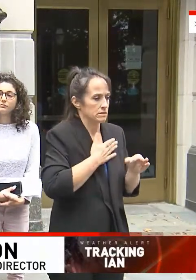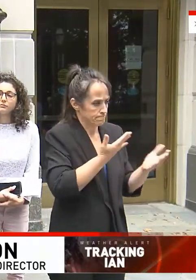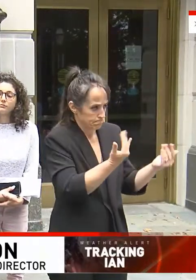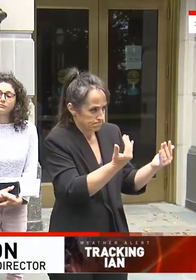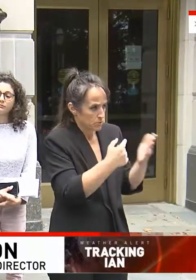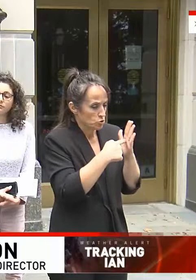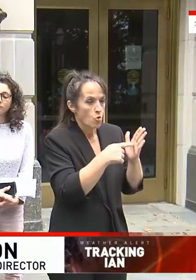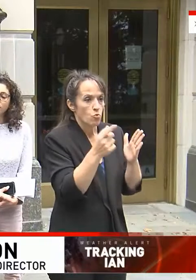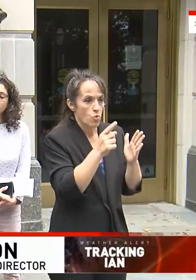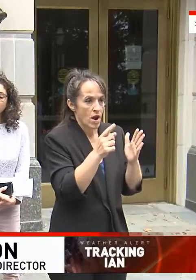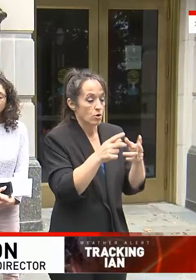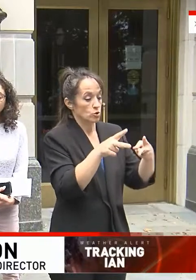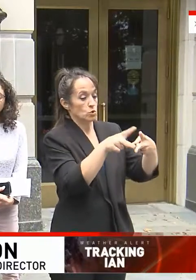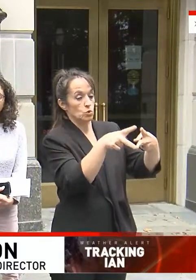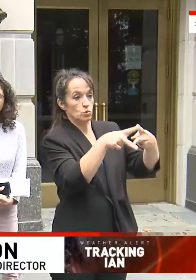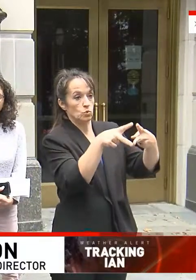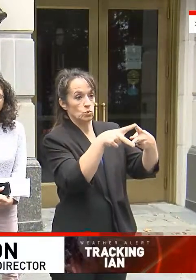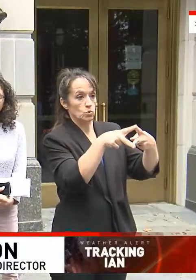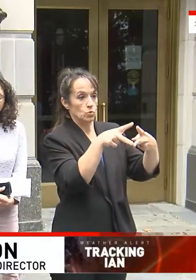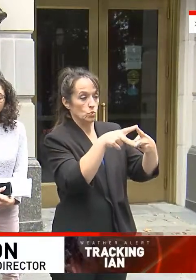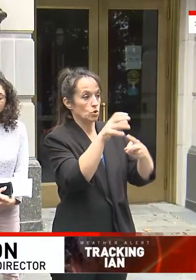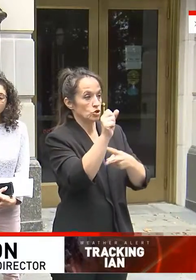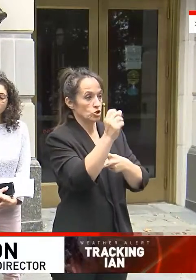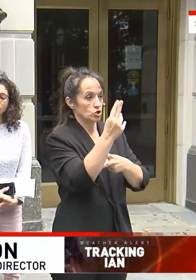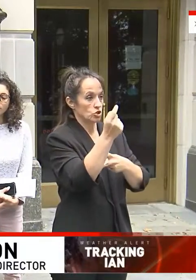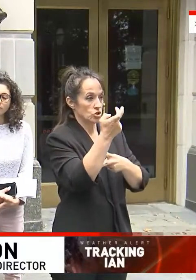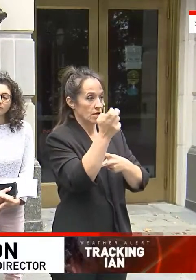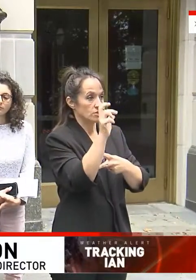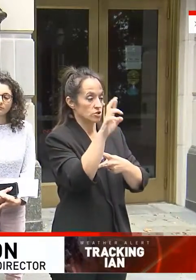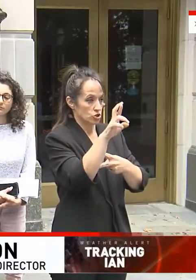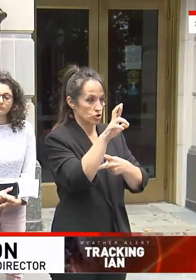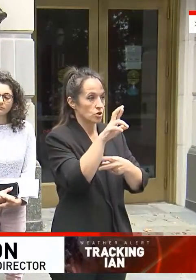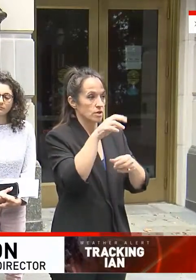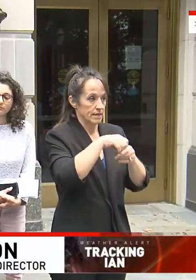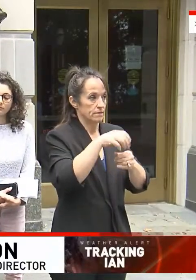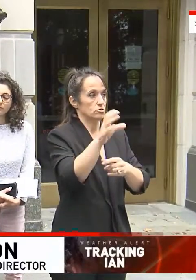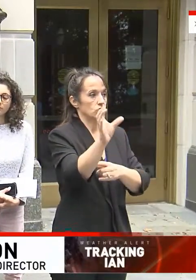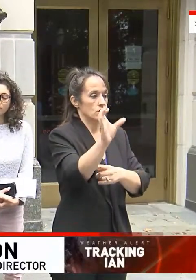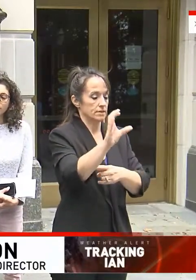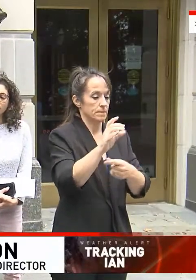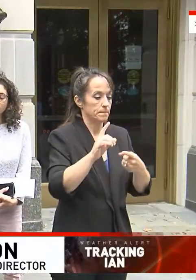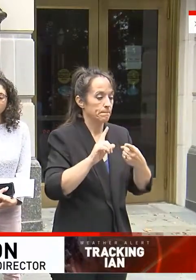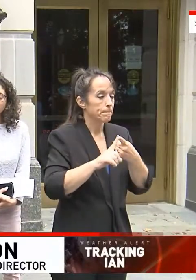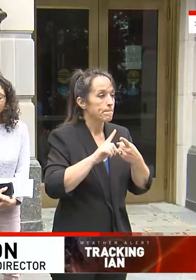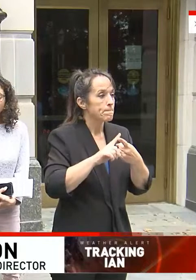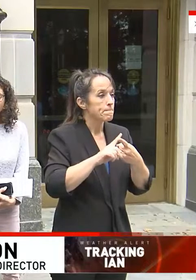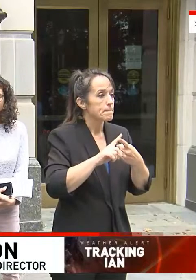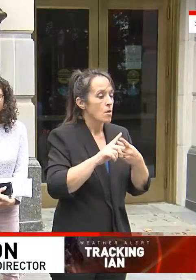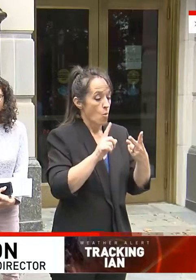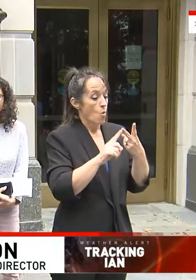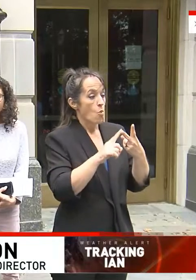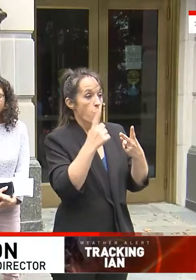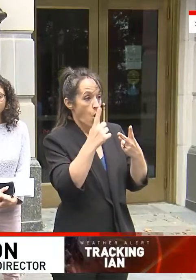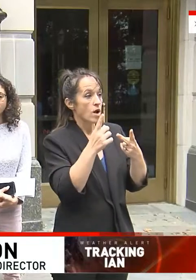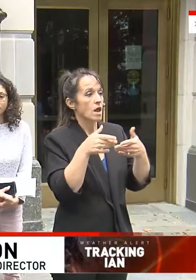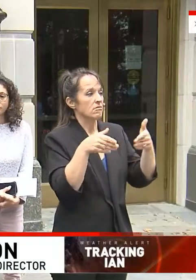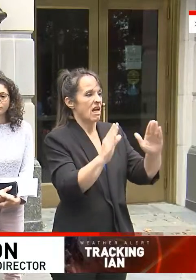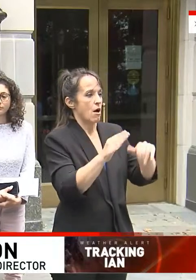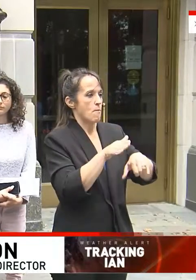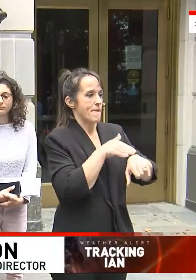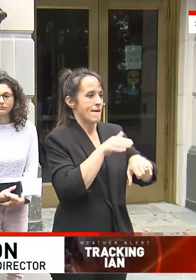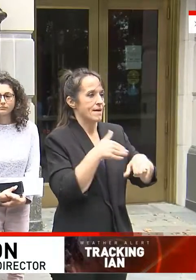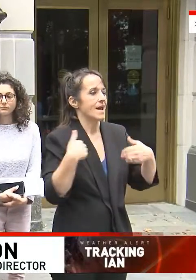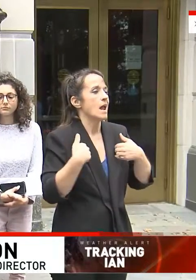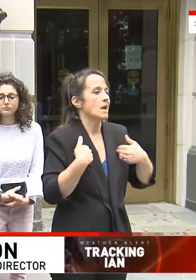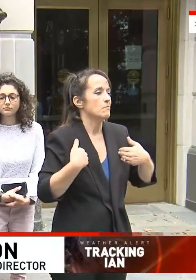advantage of the 2 shelters that will be open in the community. There is a pet-friendly shelter for those who